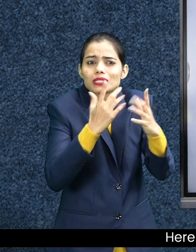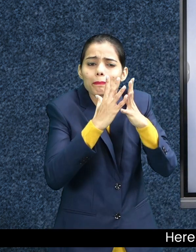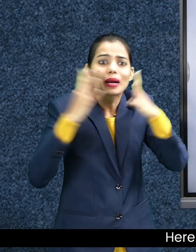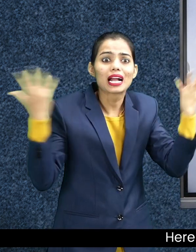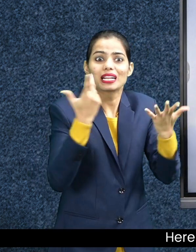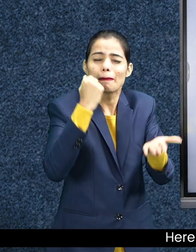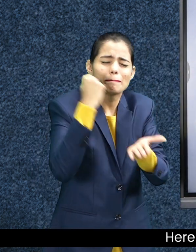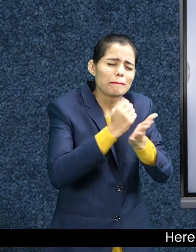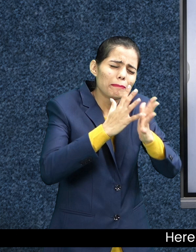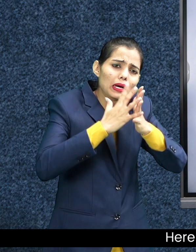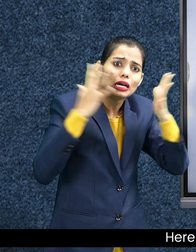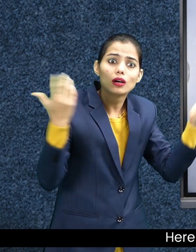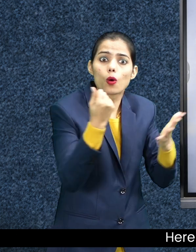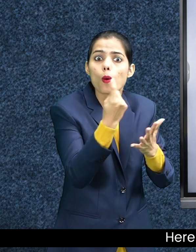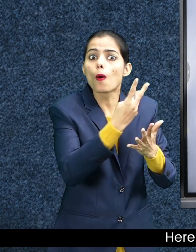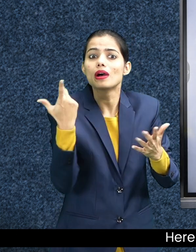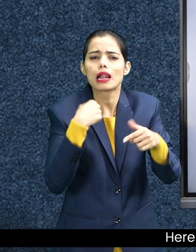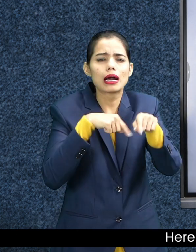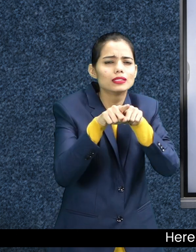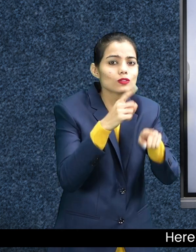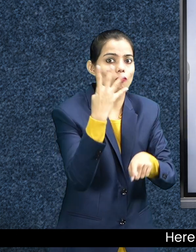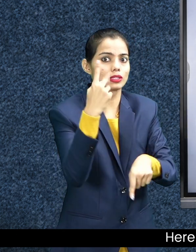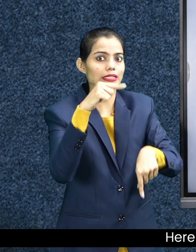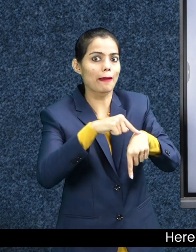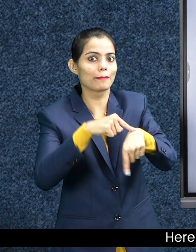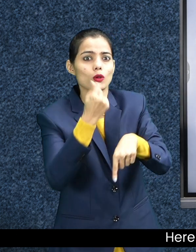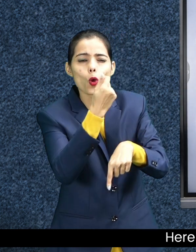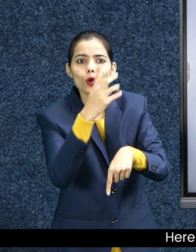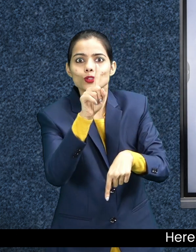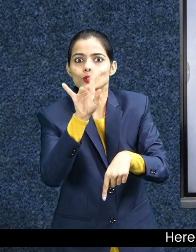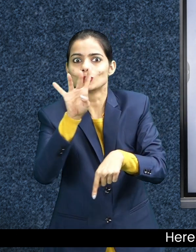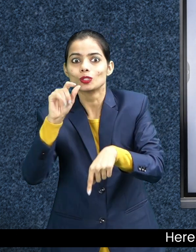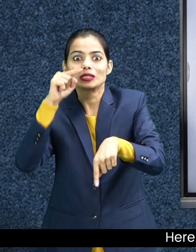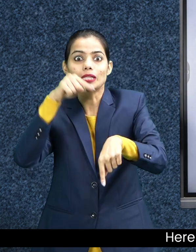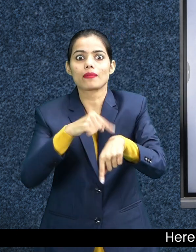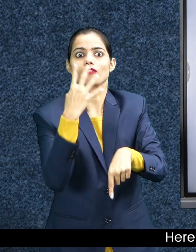Here, 14 occurs most frequently, that is 4 times.